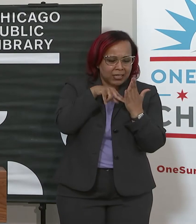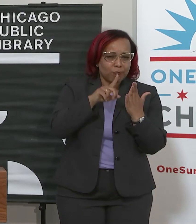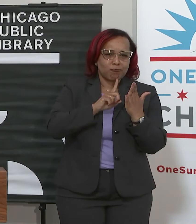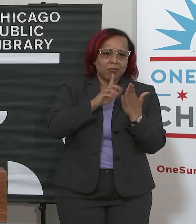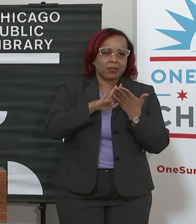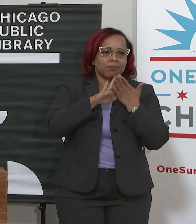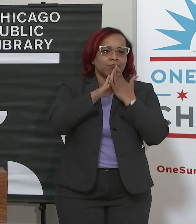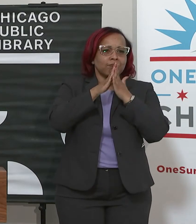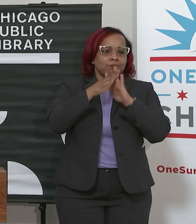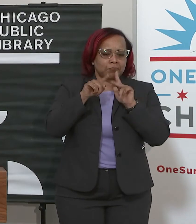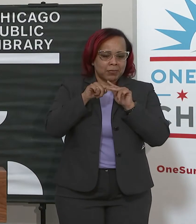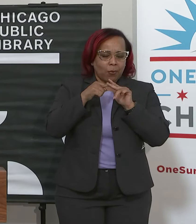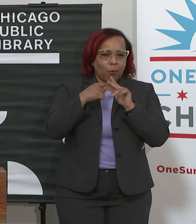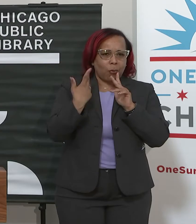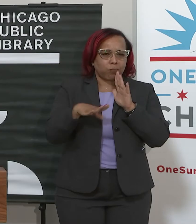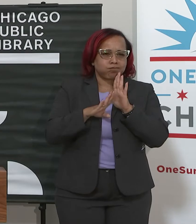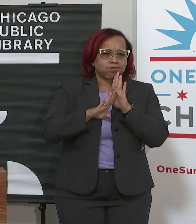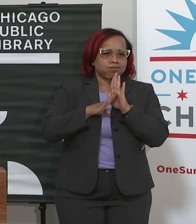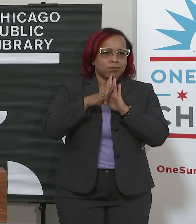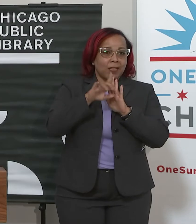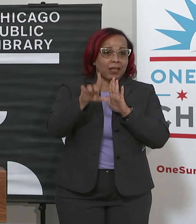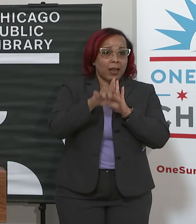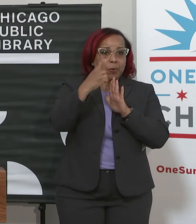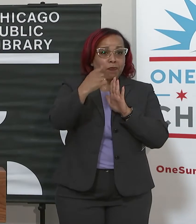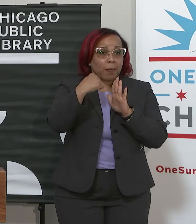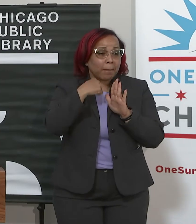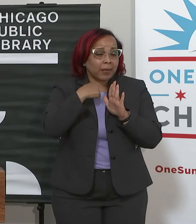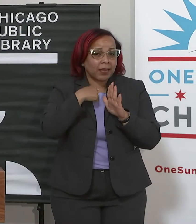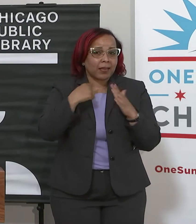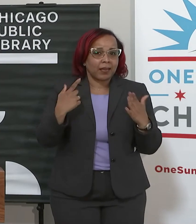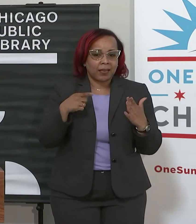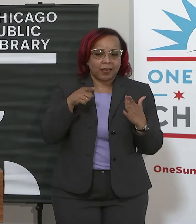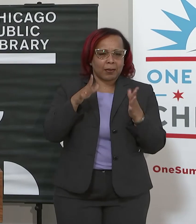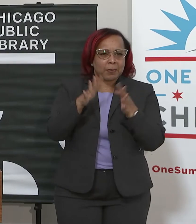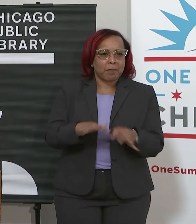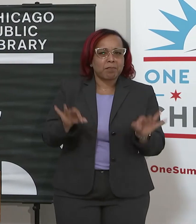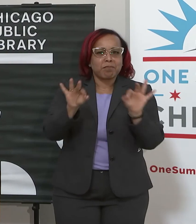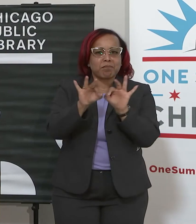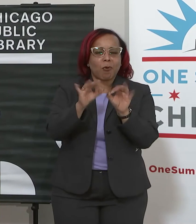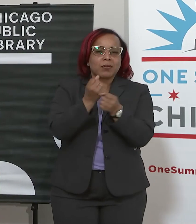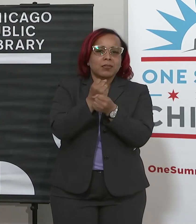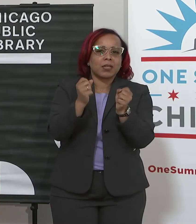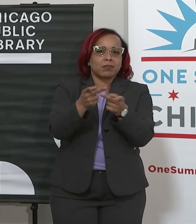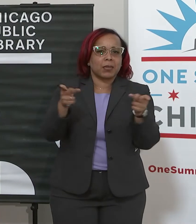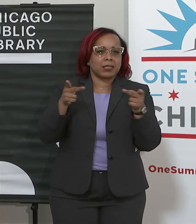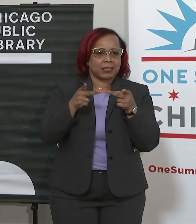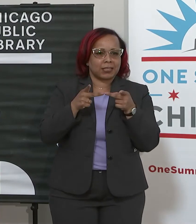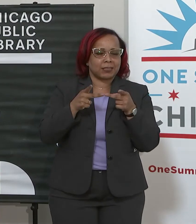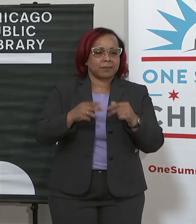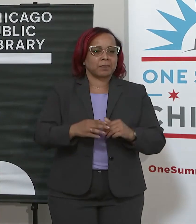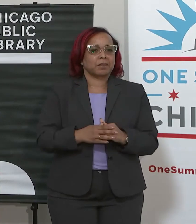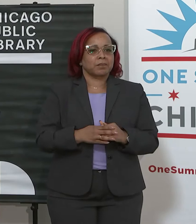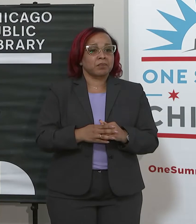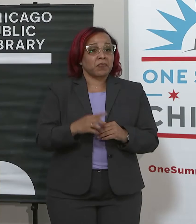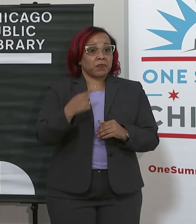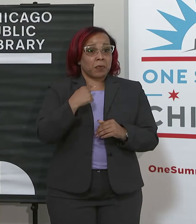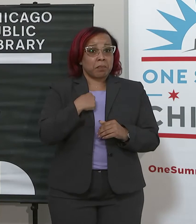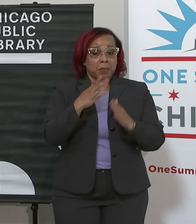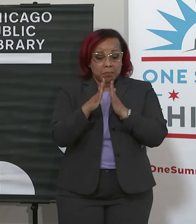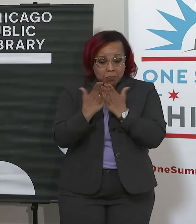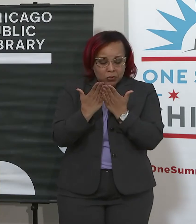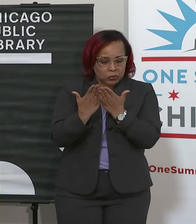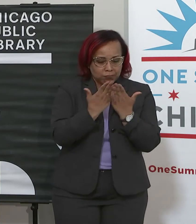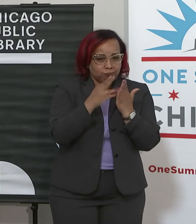really began to grow, and the library was for me an important safe space. For me, checking out books